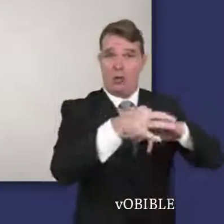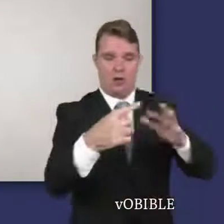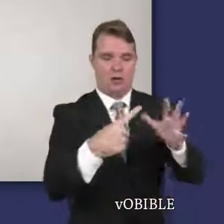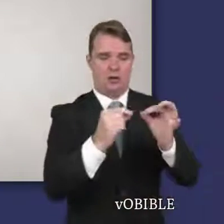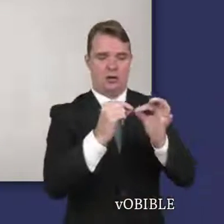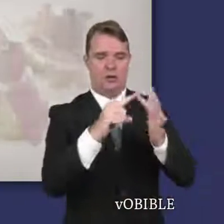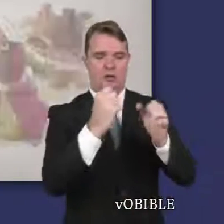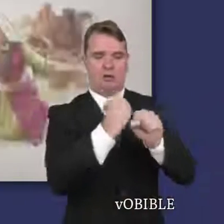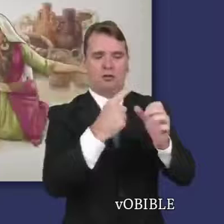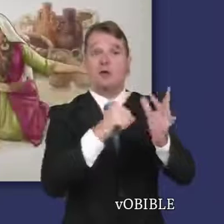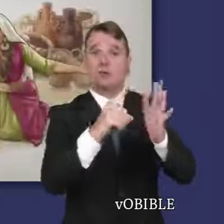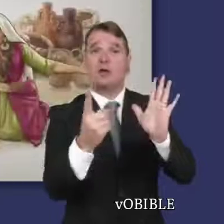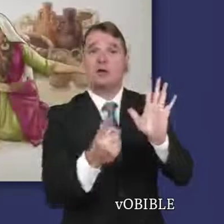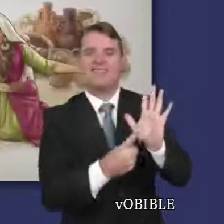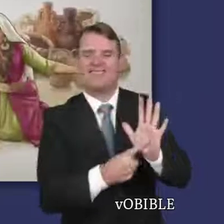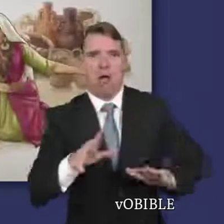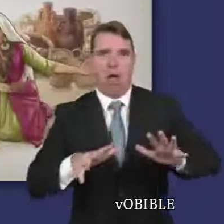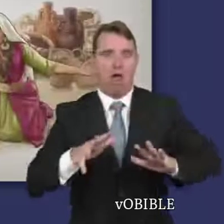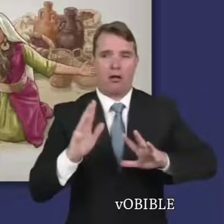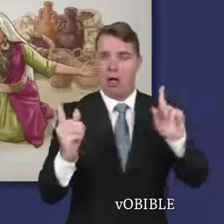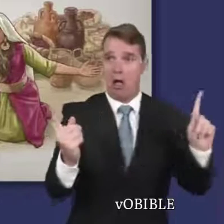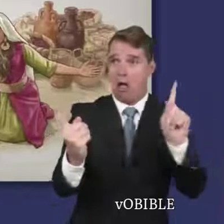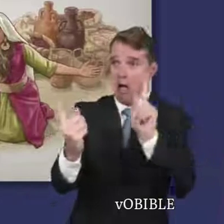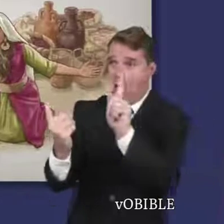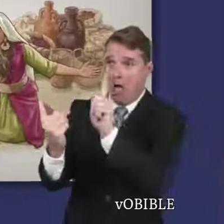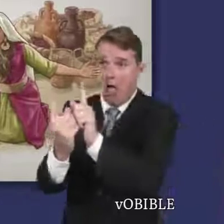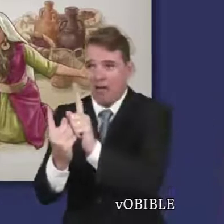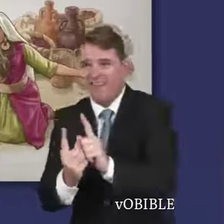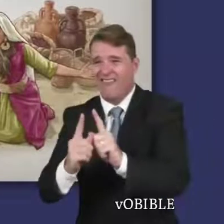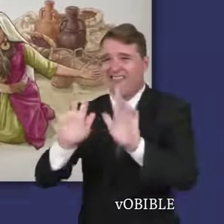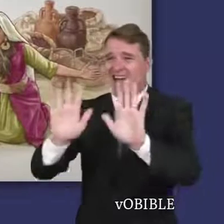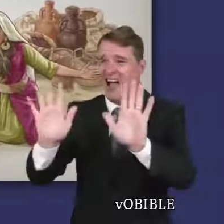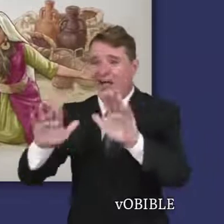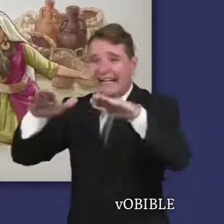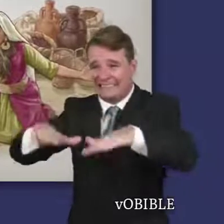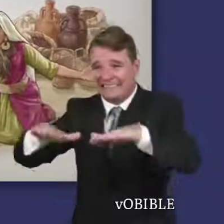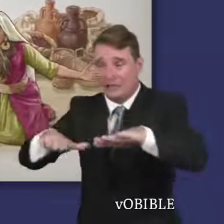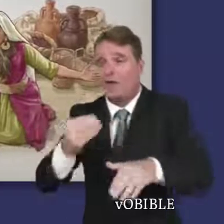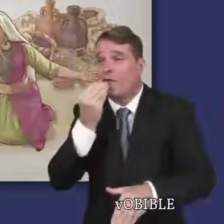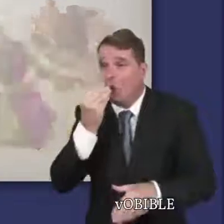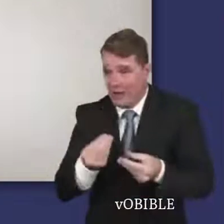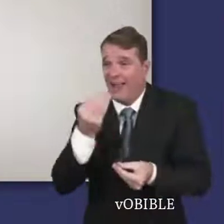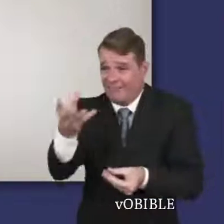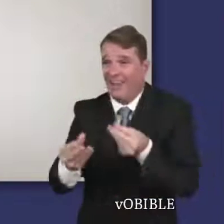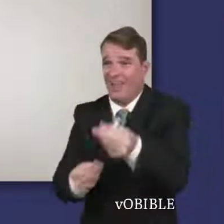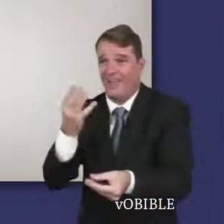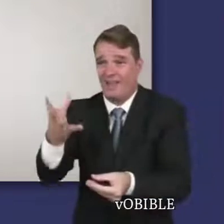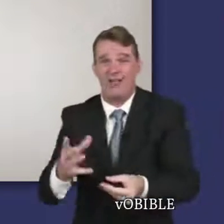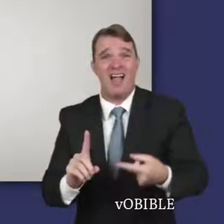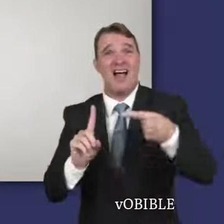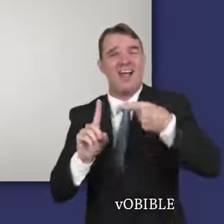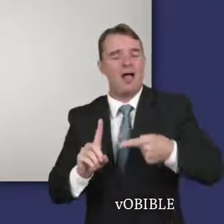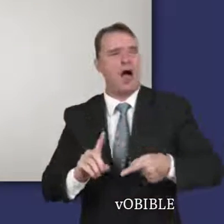However, Nabal's wife, Abigail, quickly goes to David with provisions and averts tragedy.